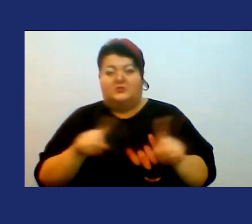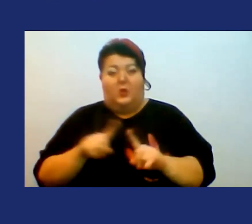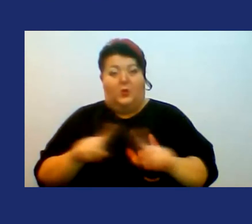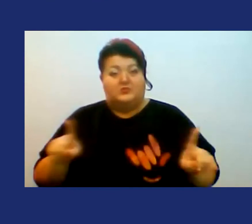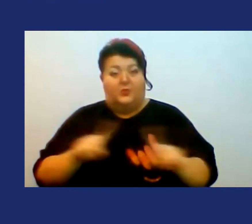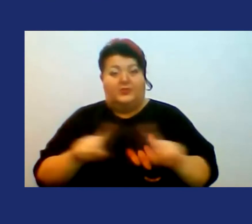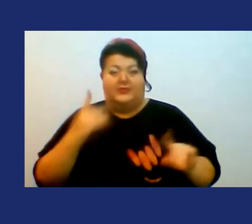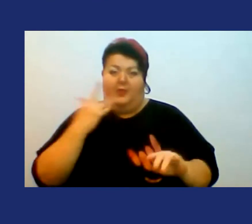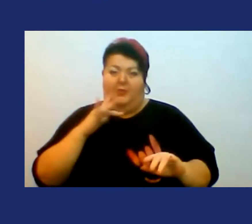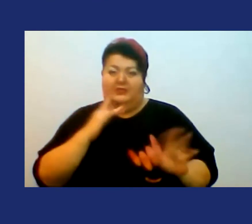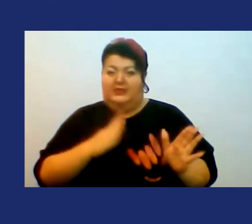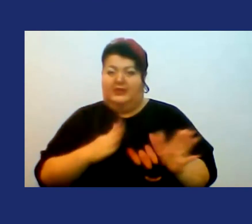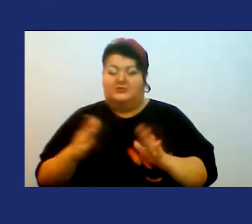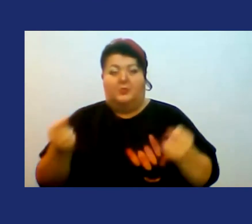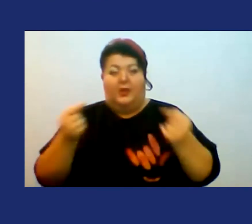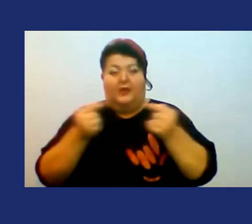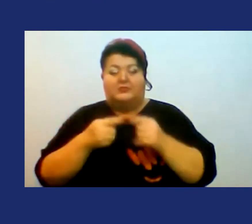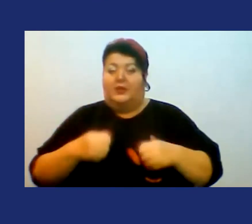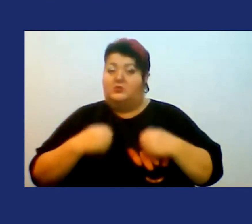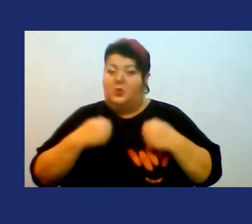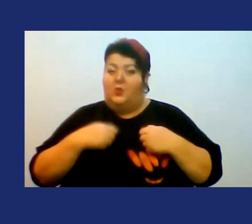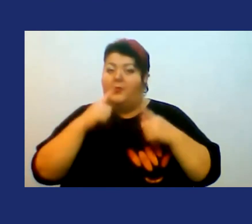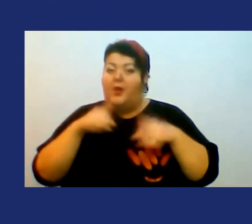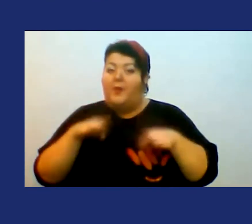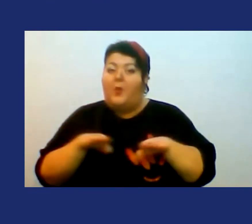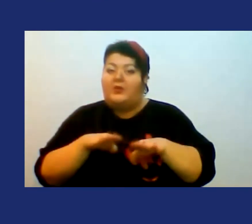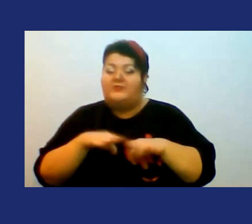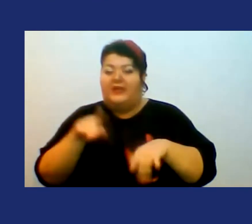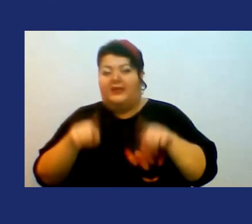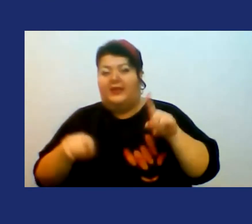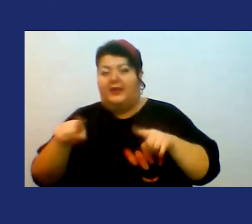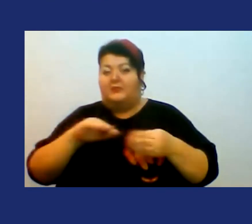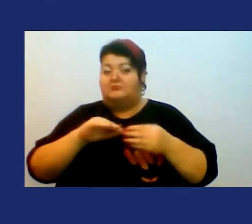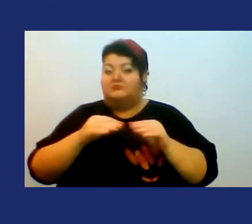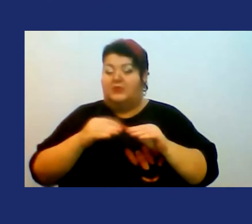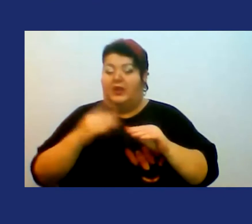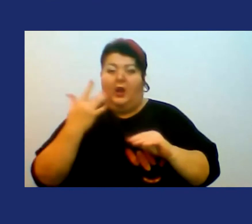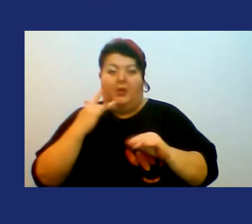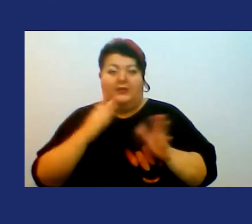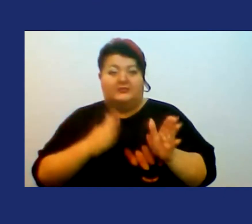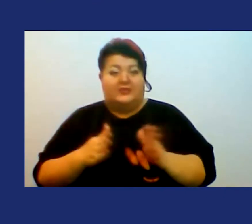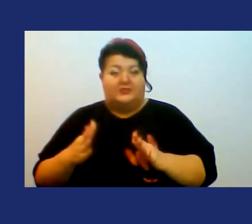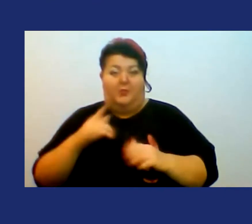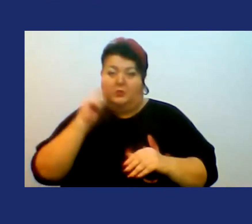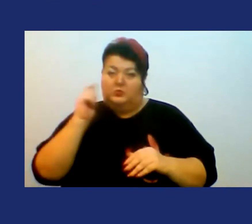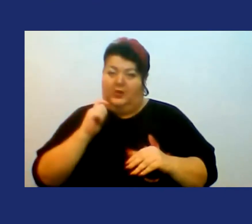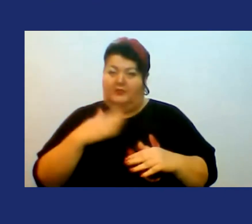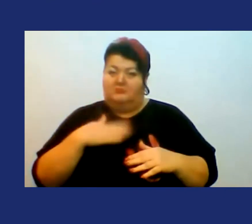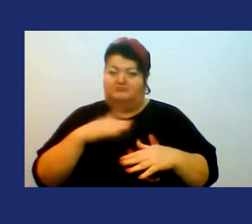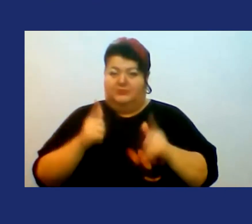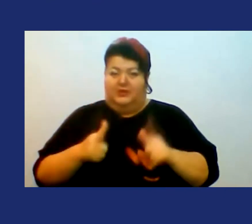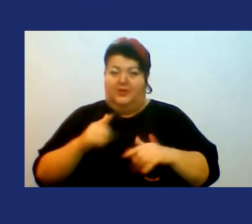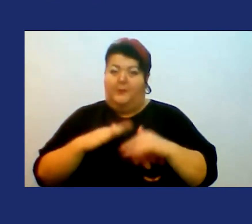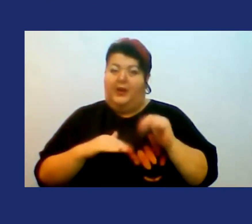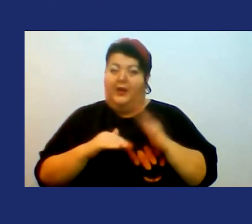United States and in Ukraine. Thank you for your review of the specifics of the US electoral system, as well